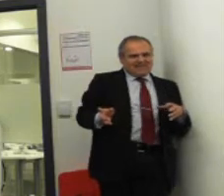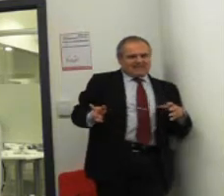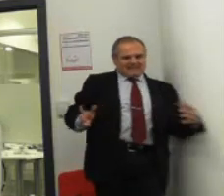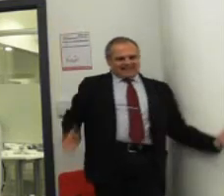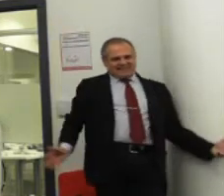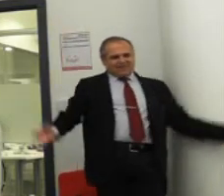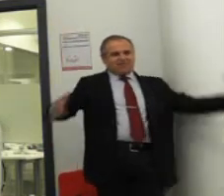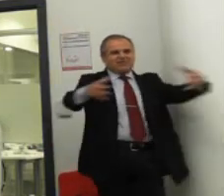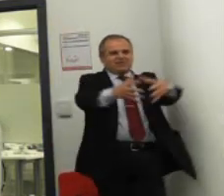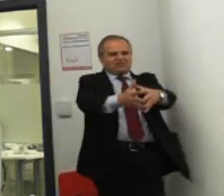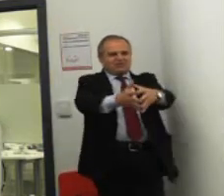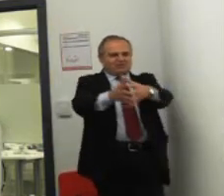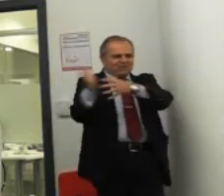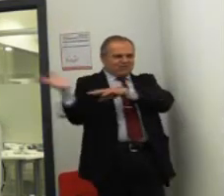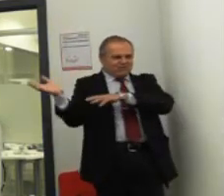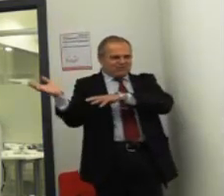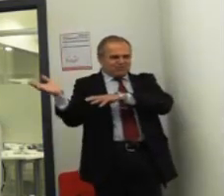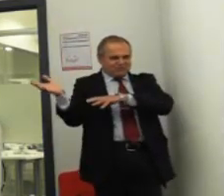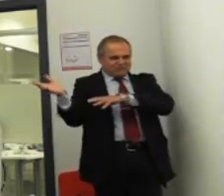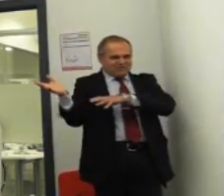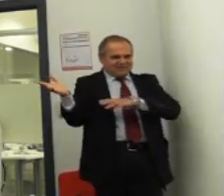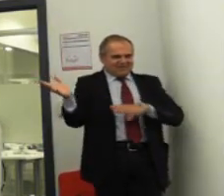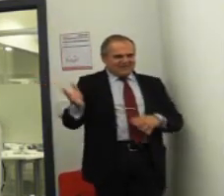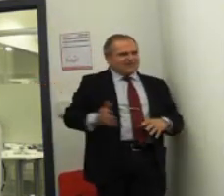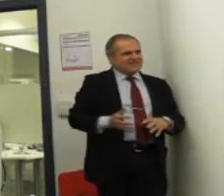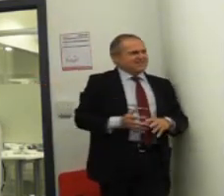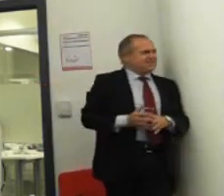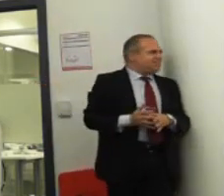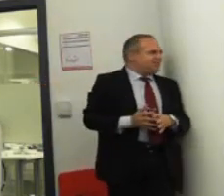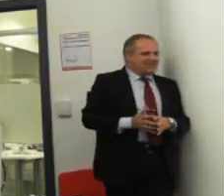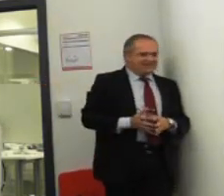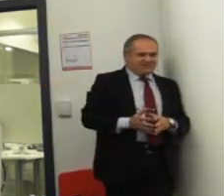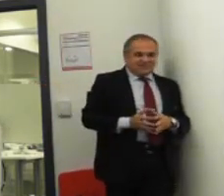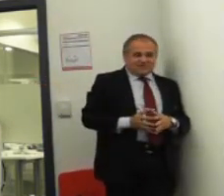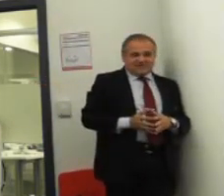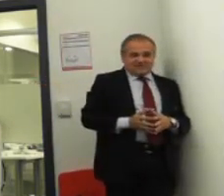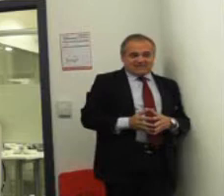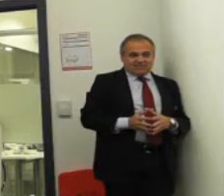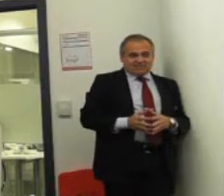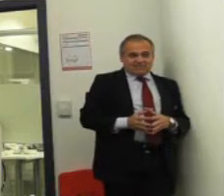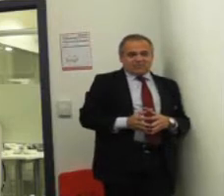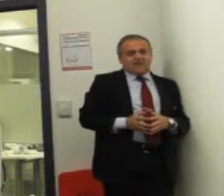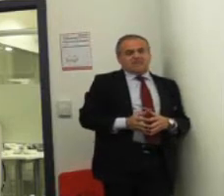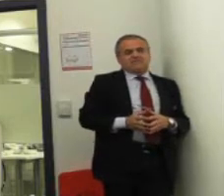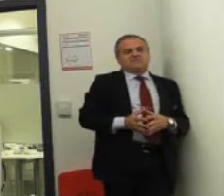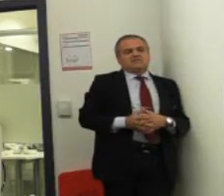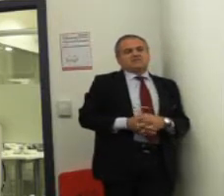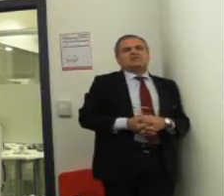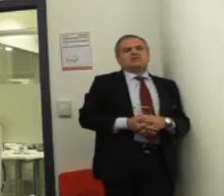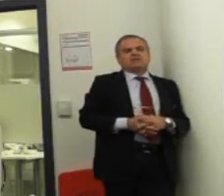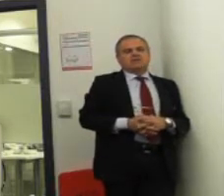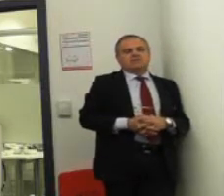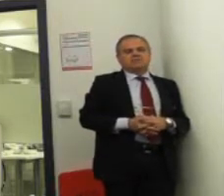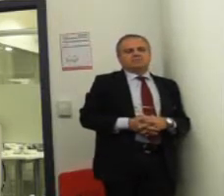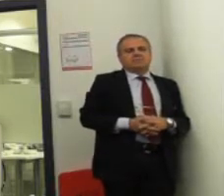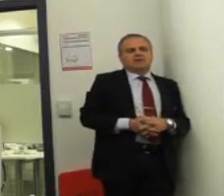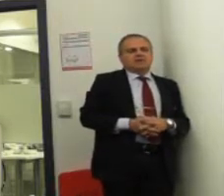and then they converge giving you a solution it's not as simple as it looks like so yes this is if you considered